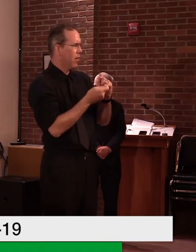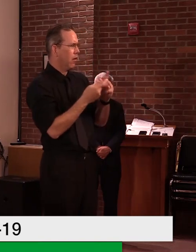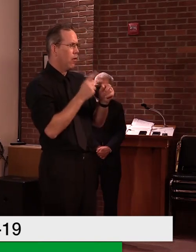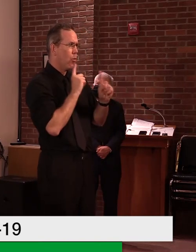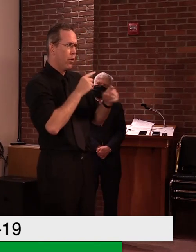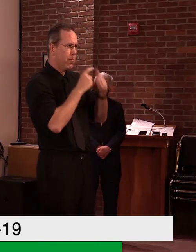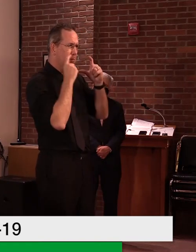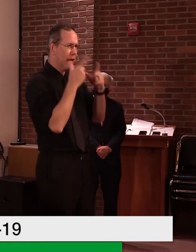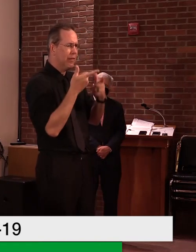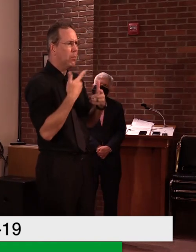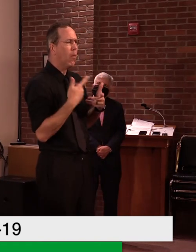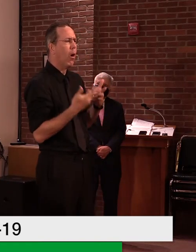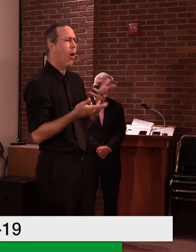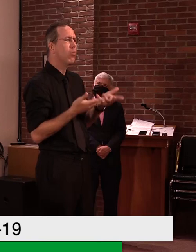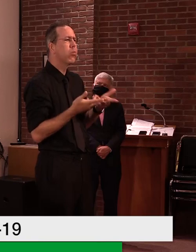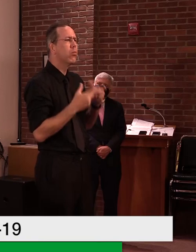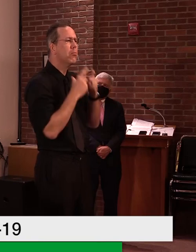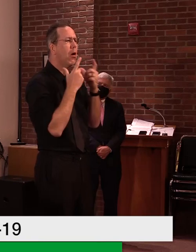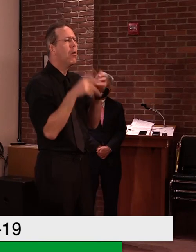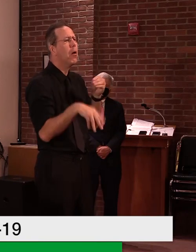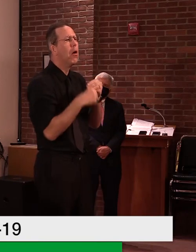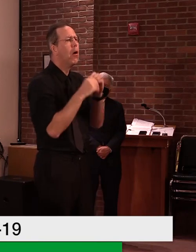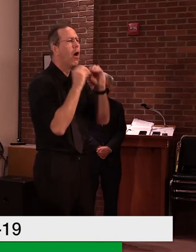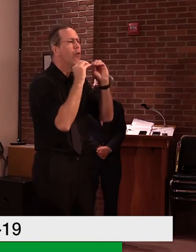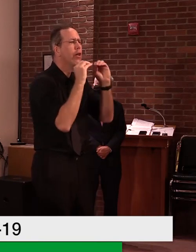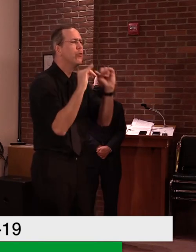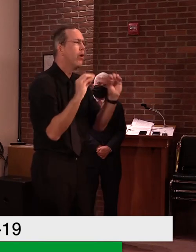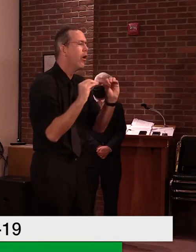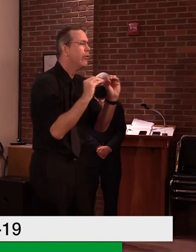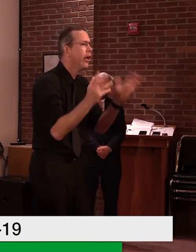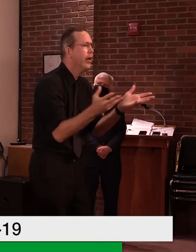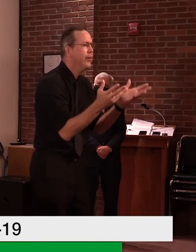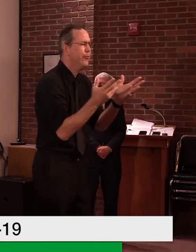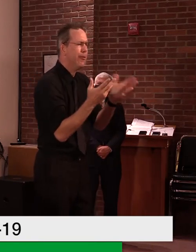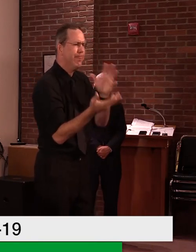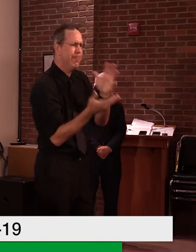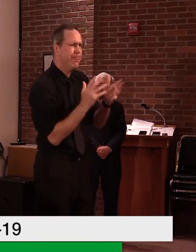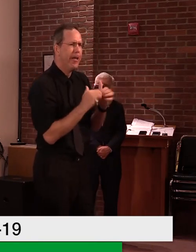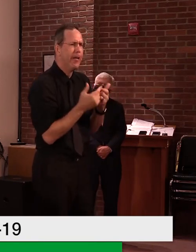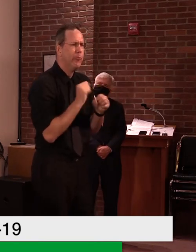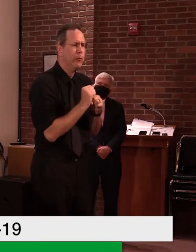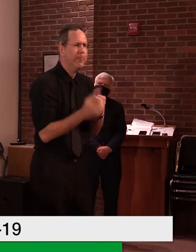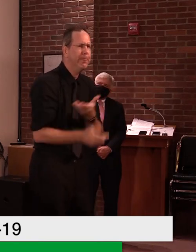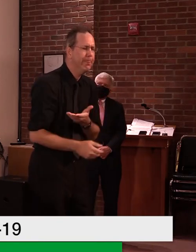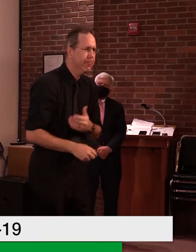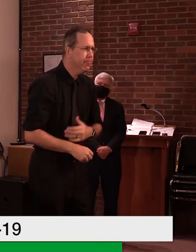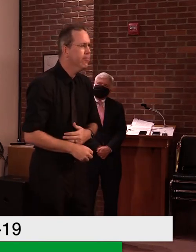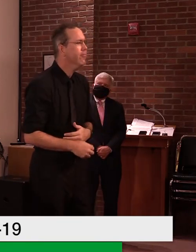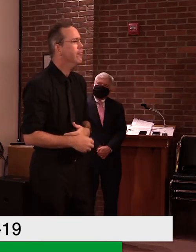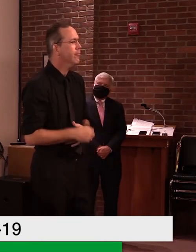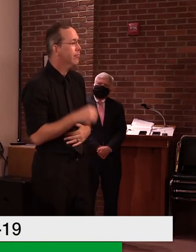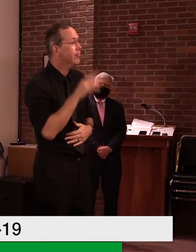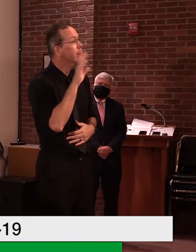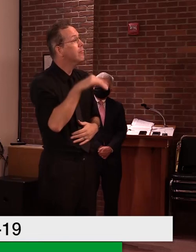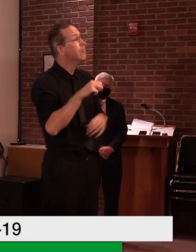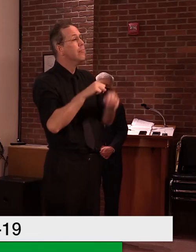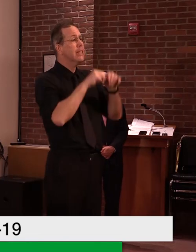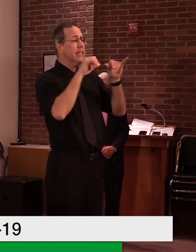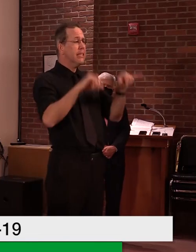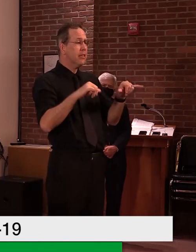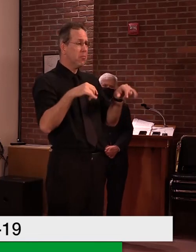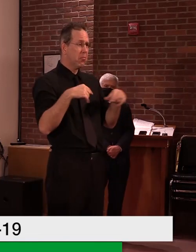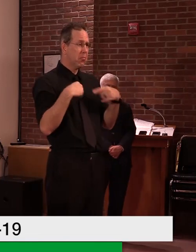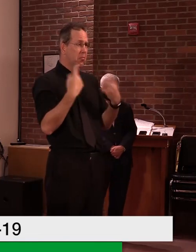change. Behavior change like shaking hands. Think about 6 months ago, would you have ever thought that we'd stop